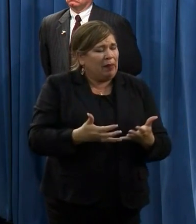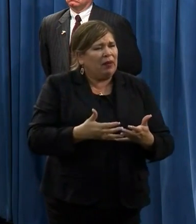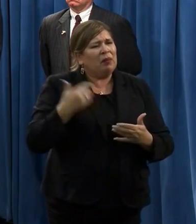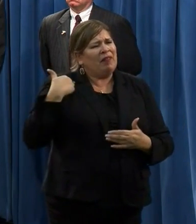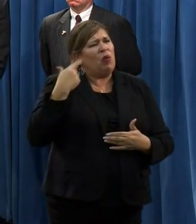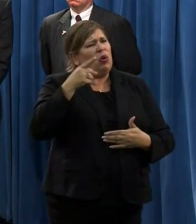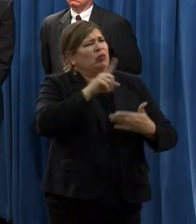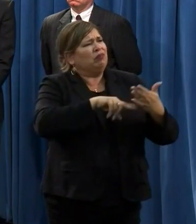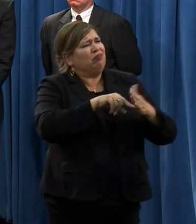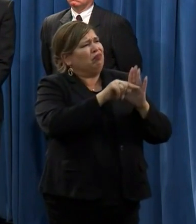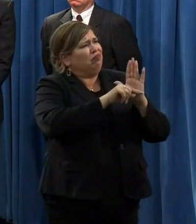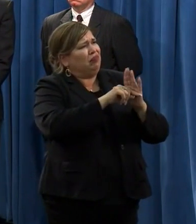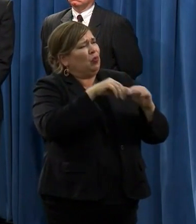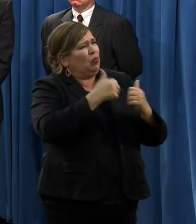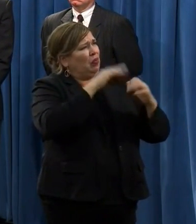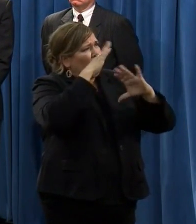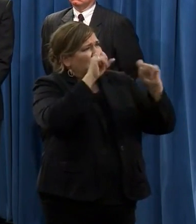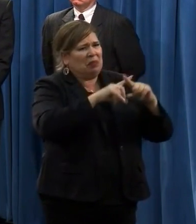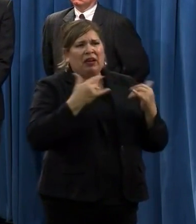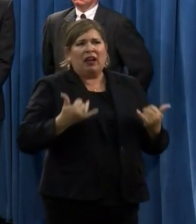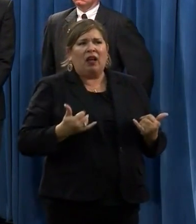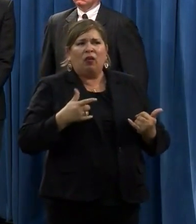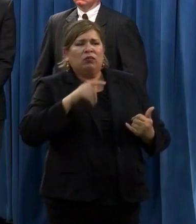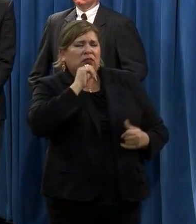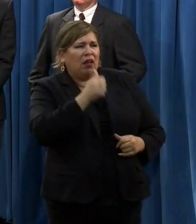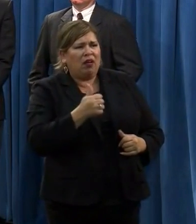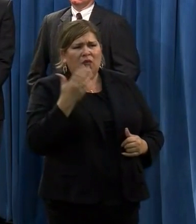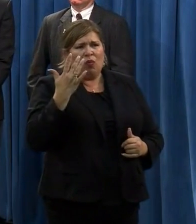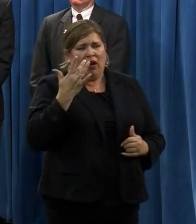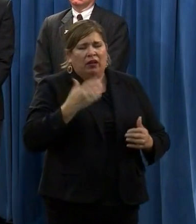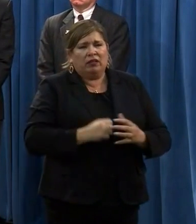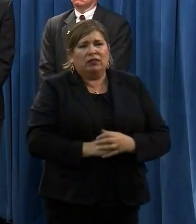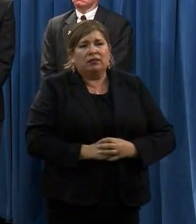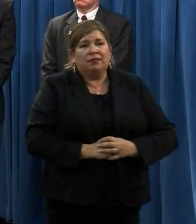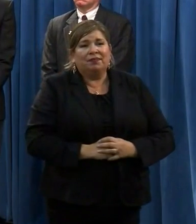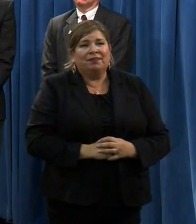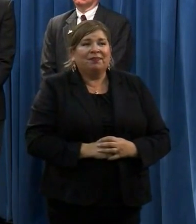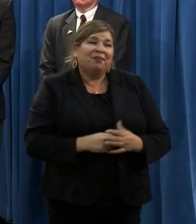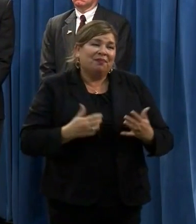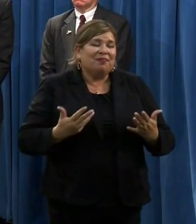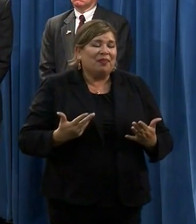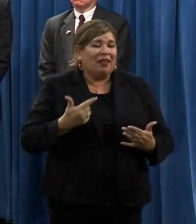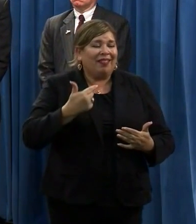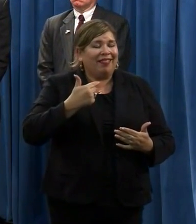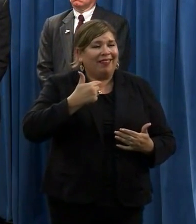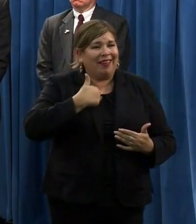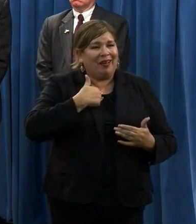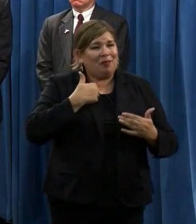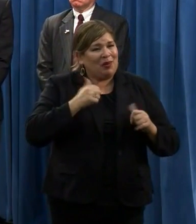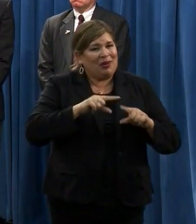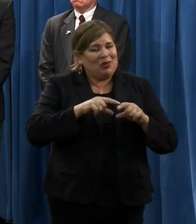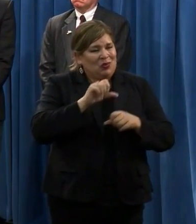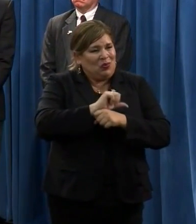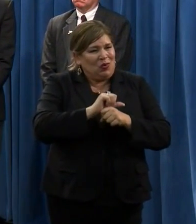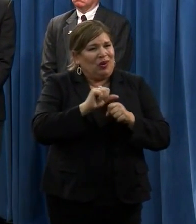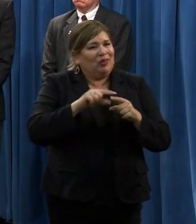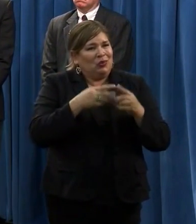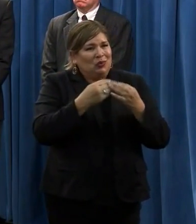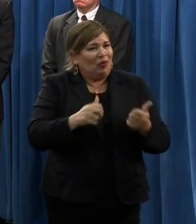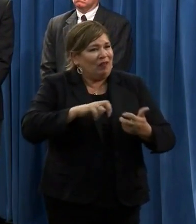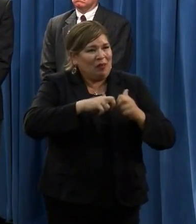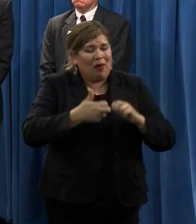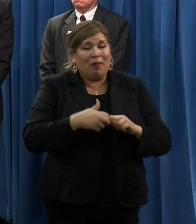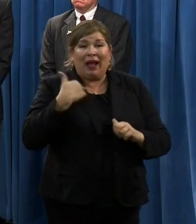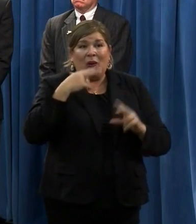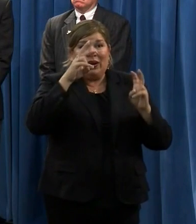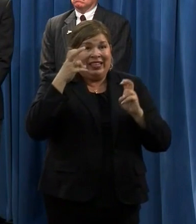I'm working to solve problems, not create problems. I'm willing to put aside our differences on a lot of issues to meet this